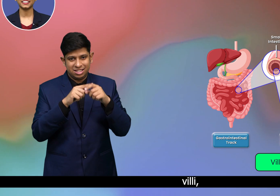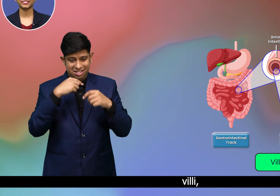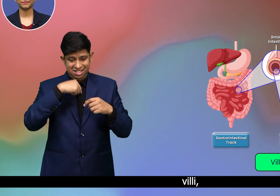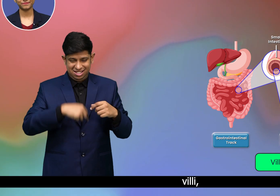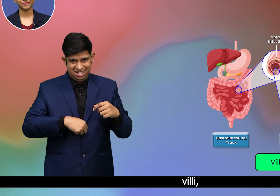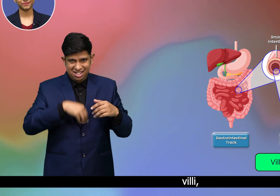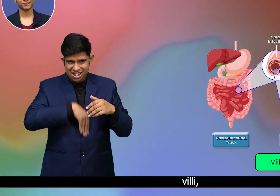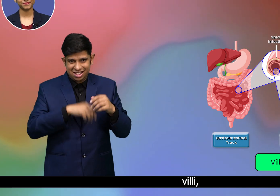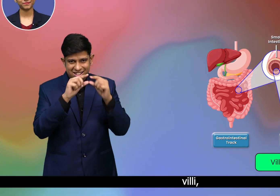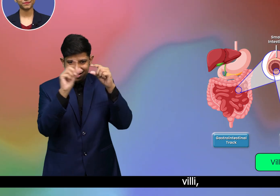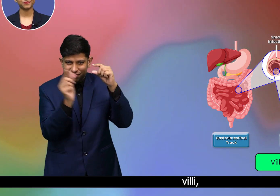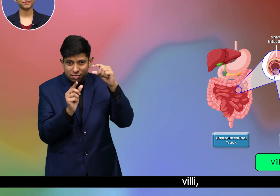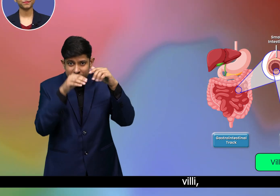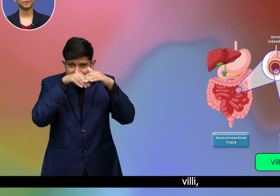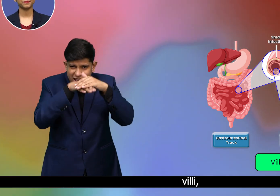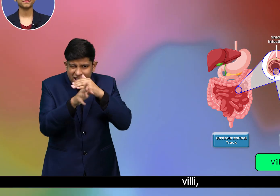villi,